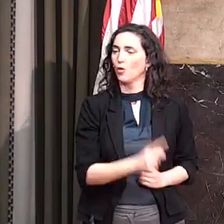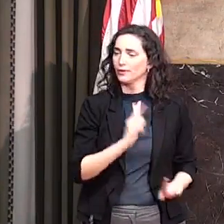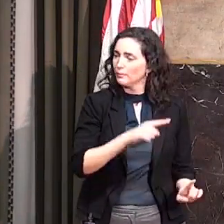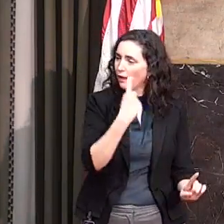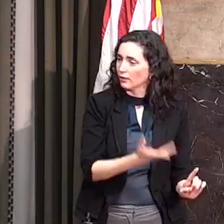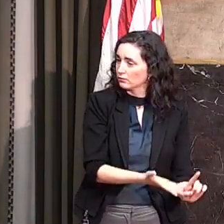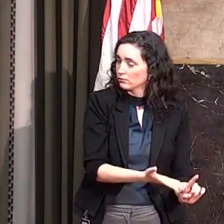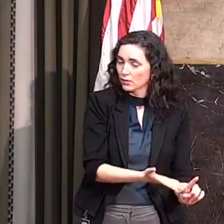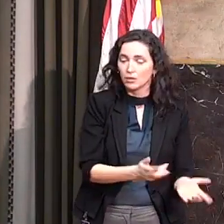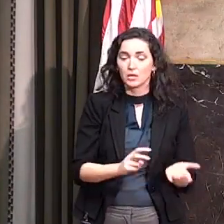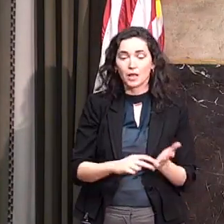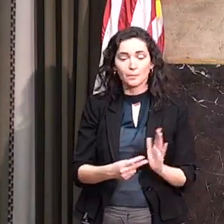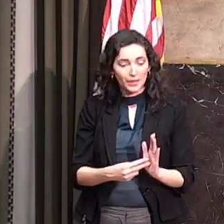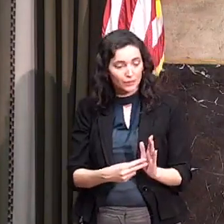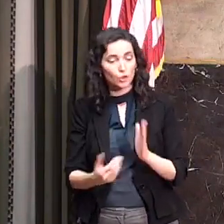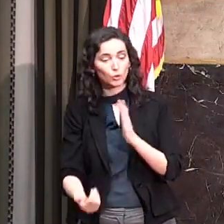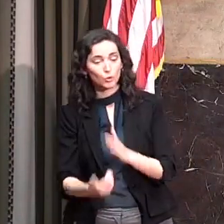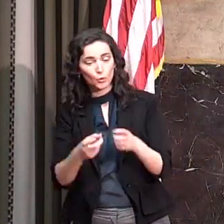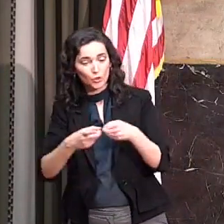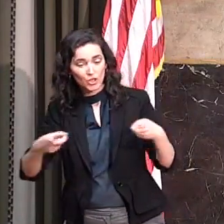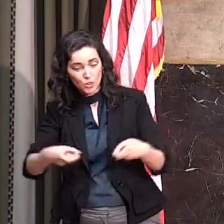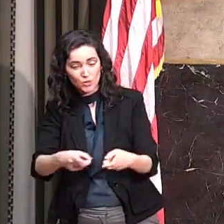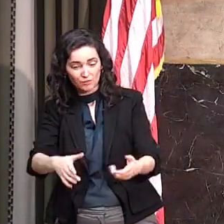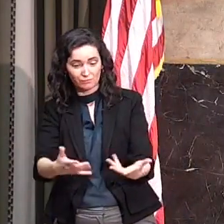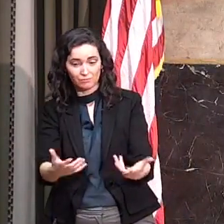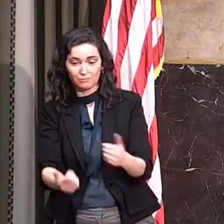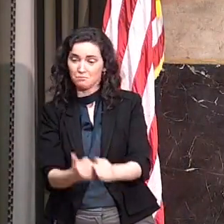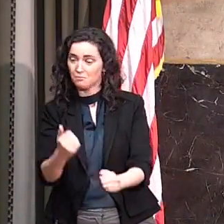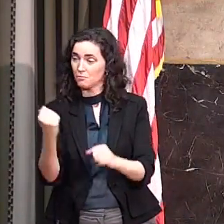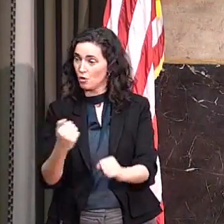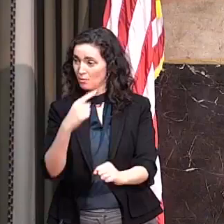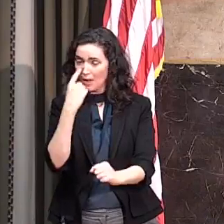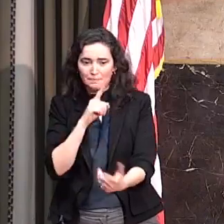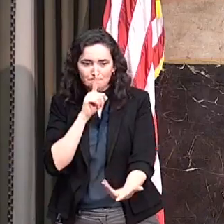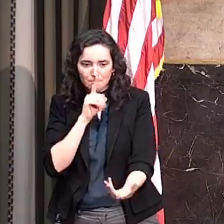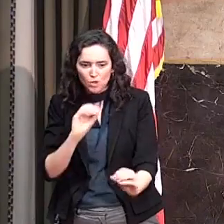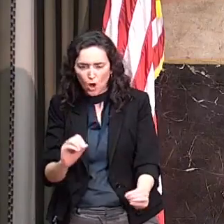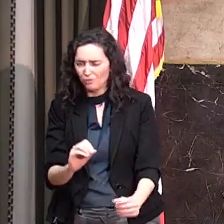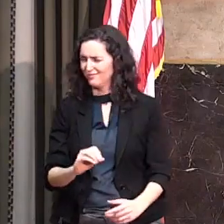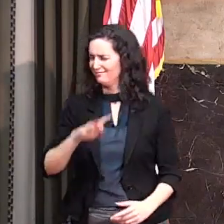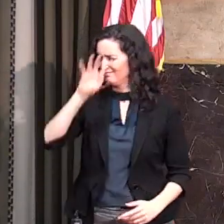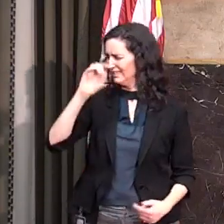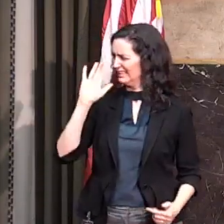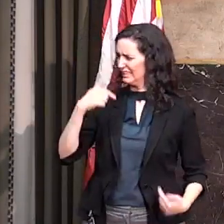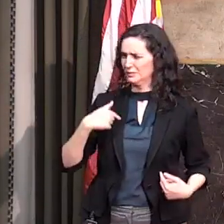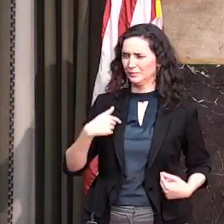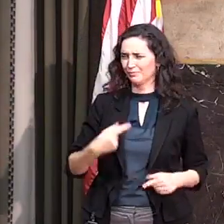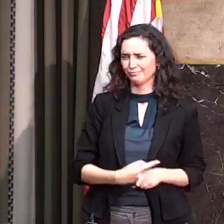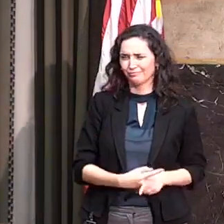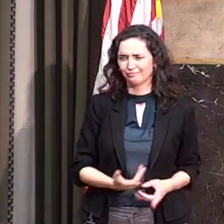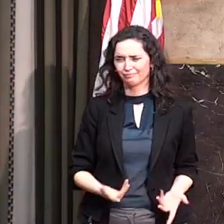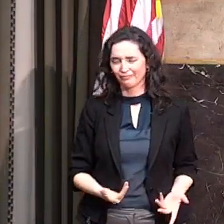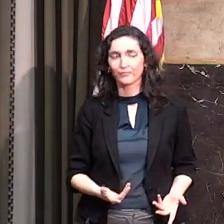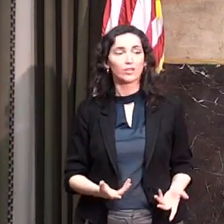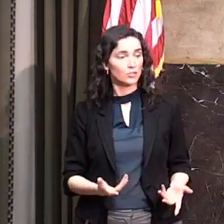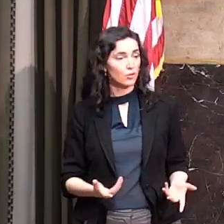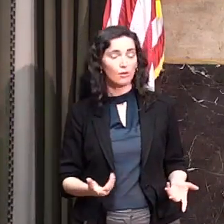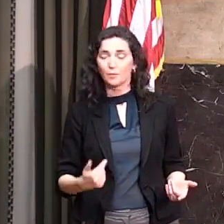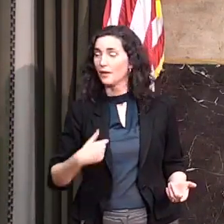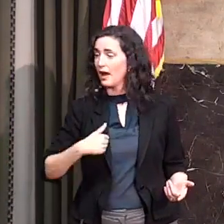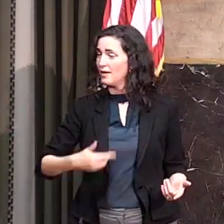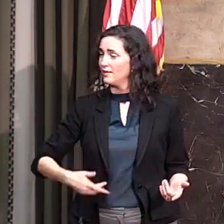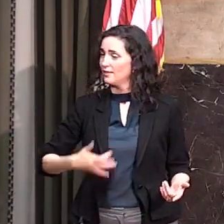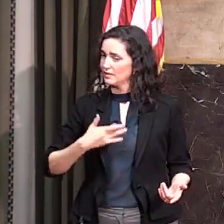no new African American districts in those maps that are being taken up. So I do think